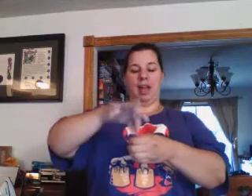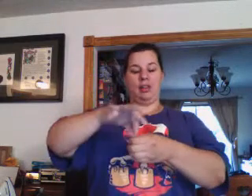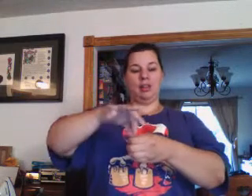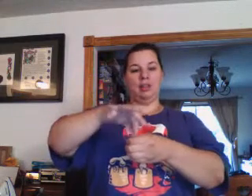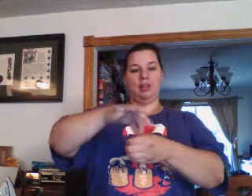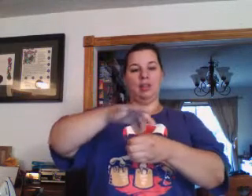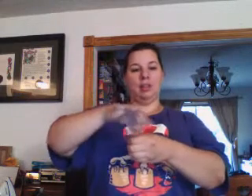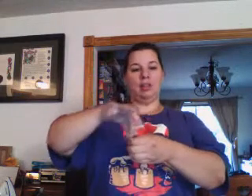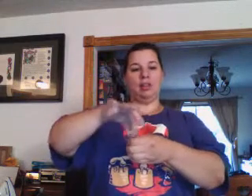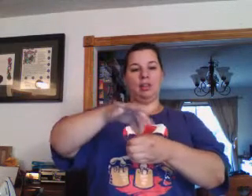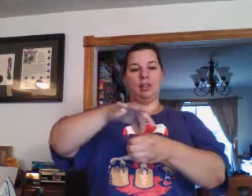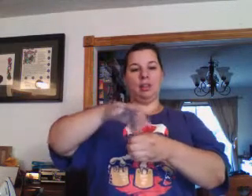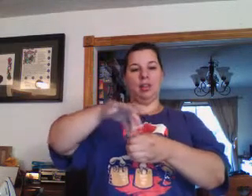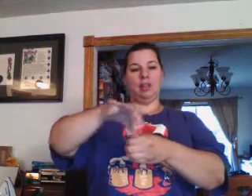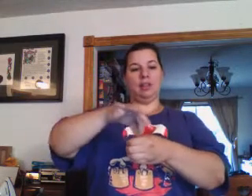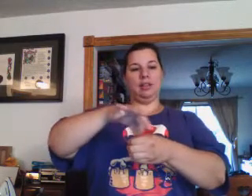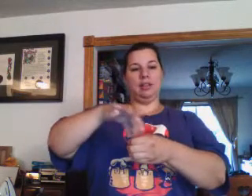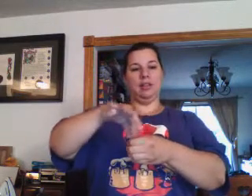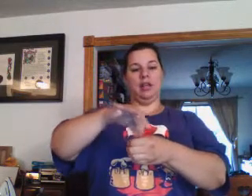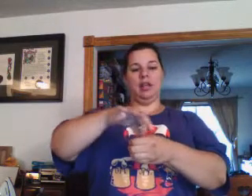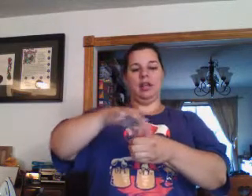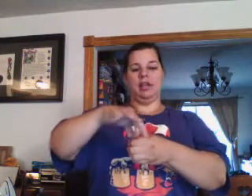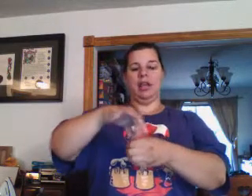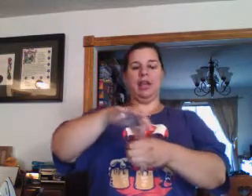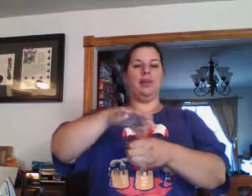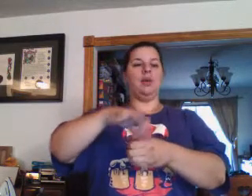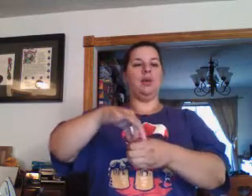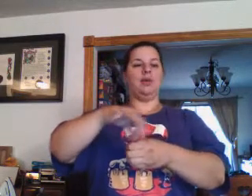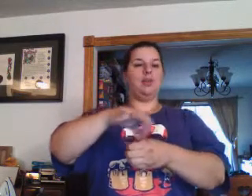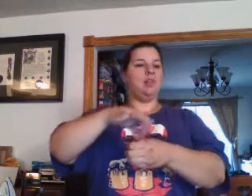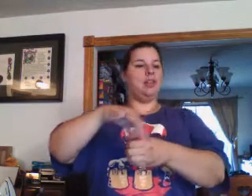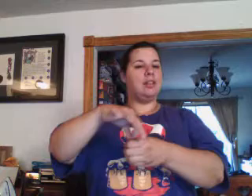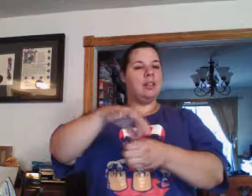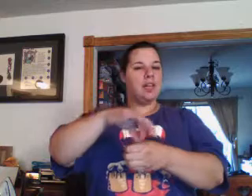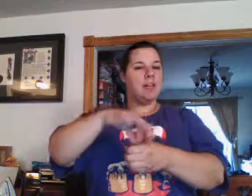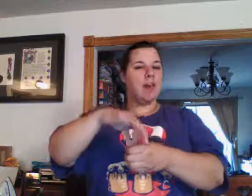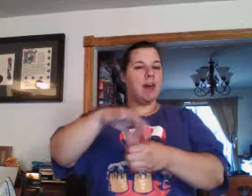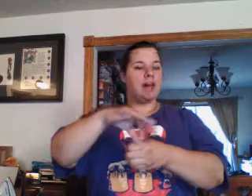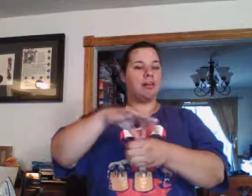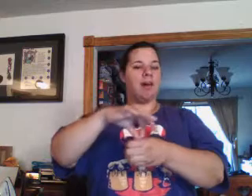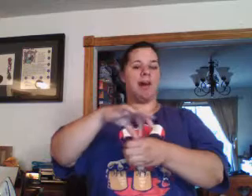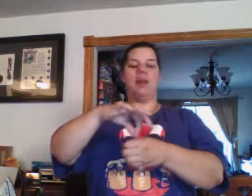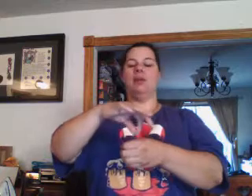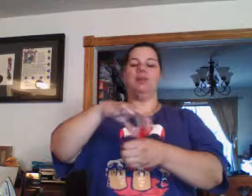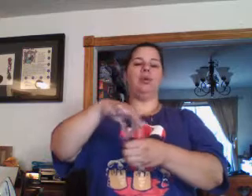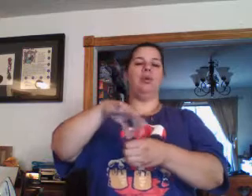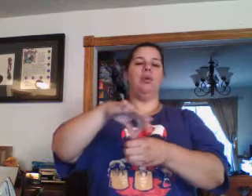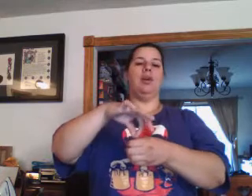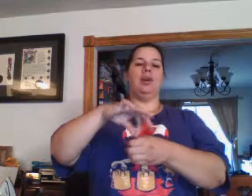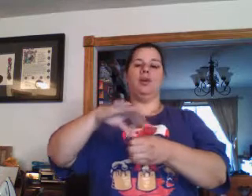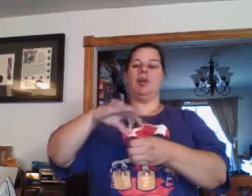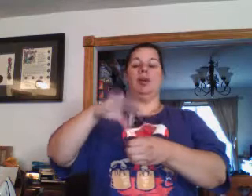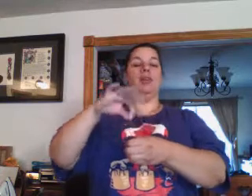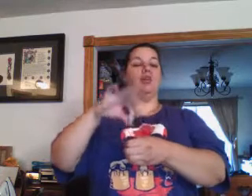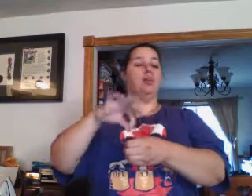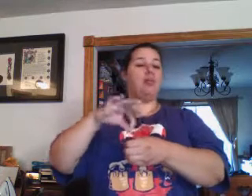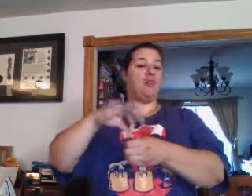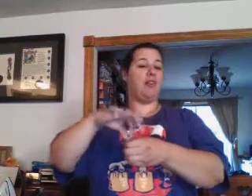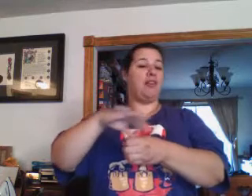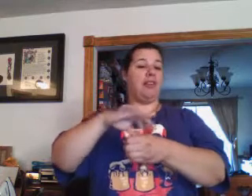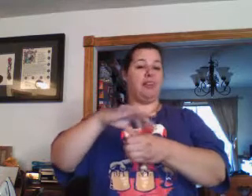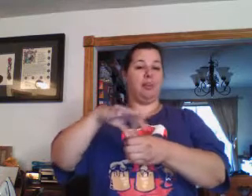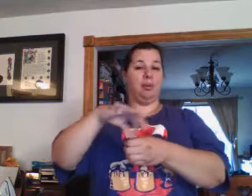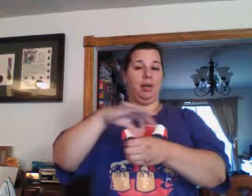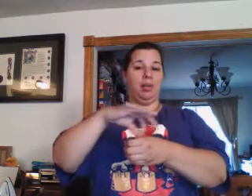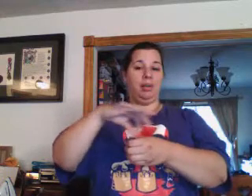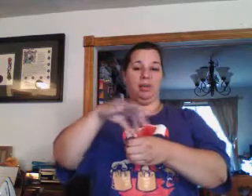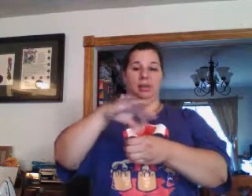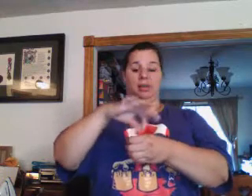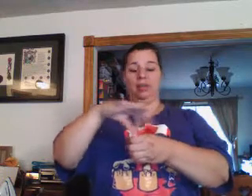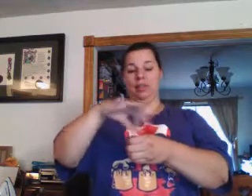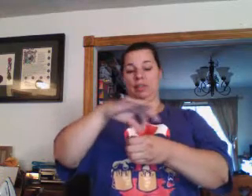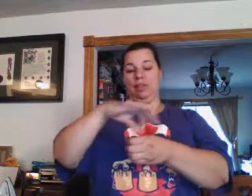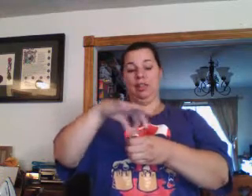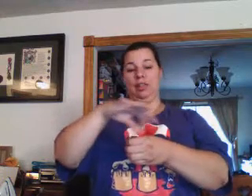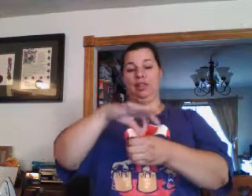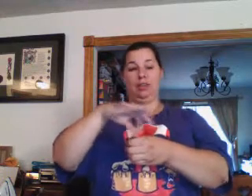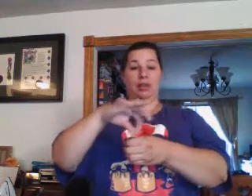hand. Circle it. Like you're swishing a tea bag around or you're being super fancy while you're stirring your sugar